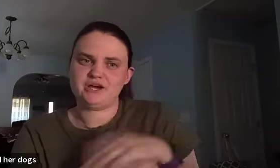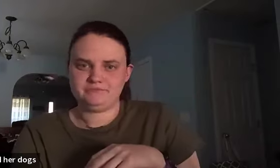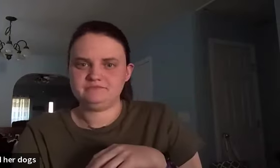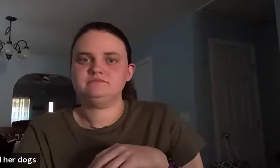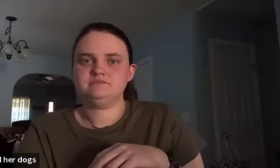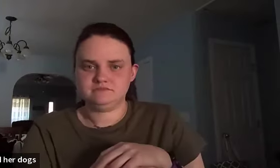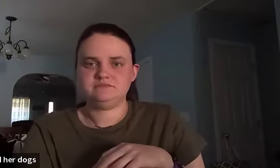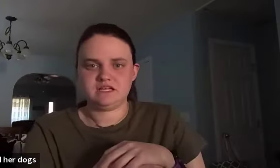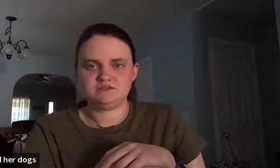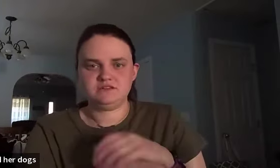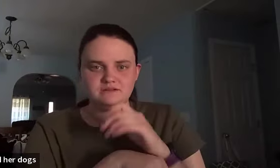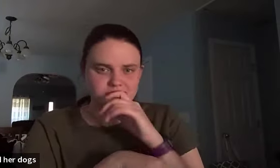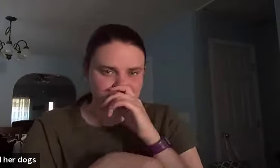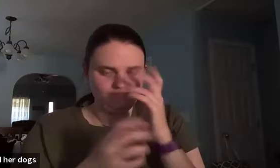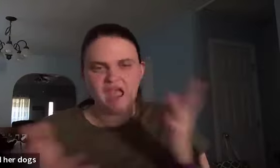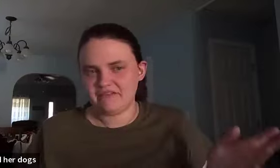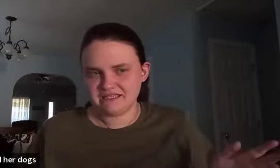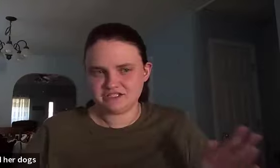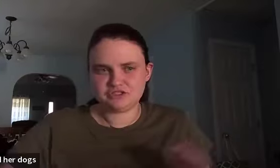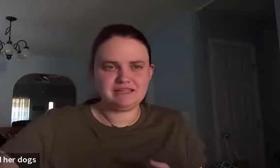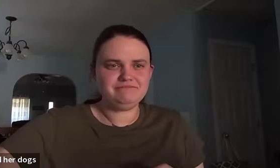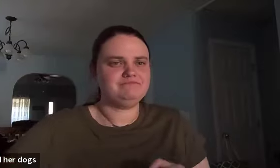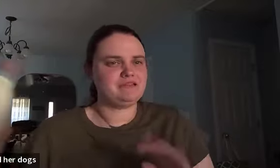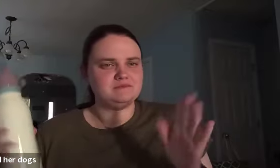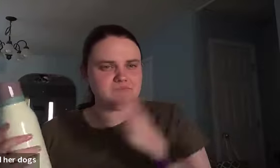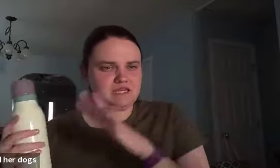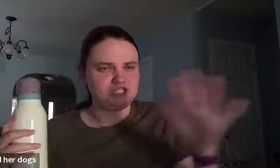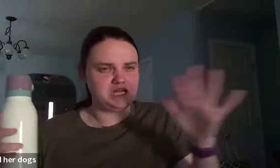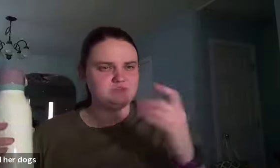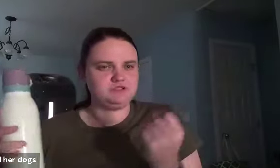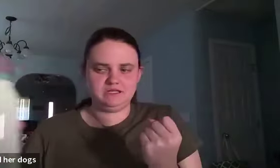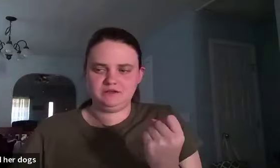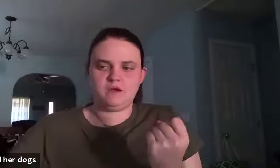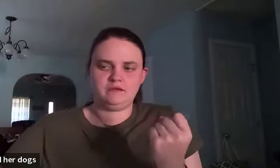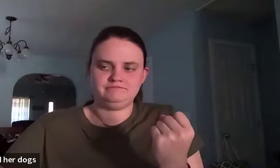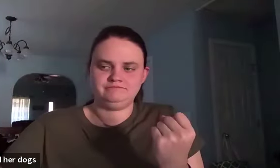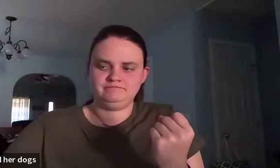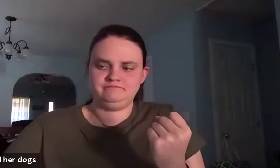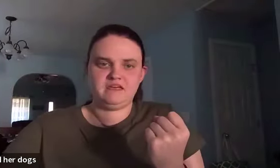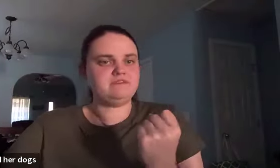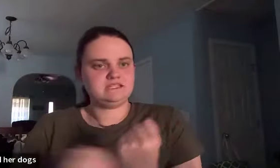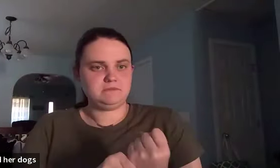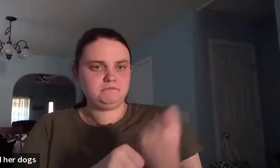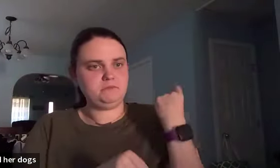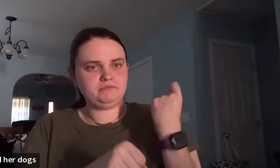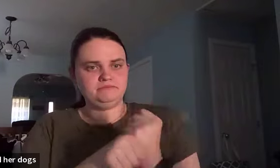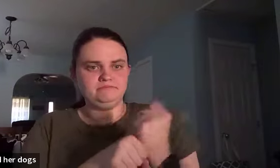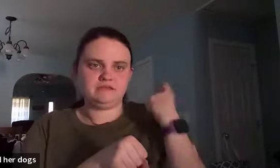ago. That sort of thing. I think it's interesting that sometimes that change between going that fancy